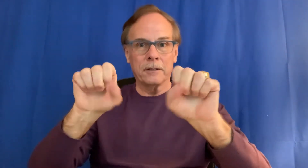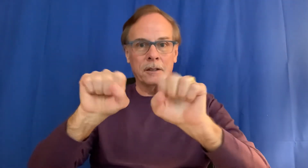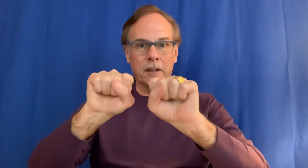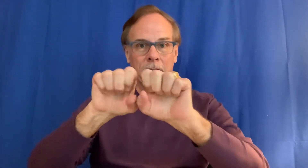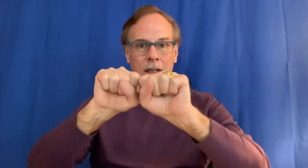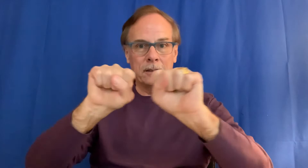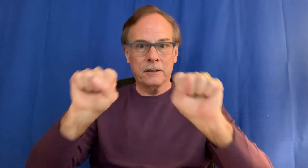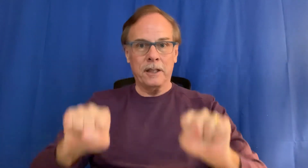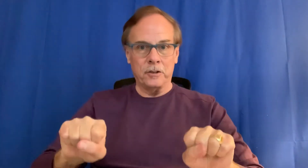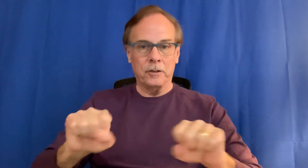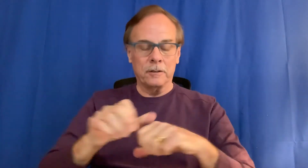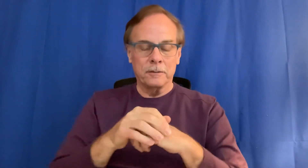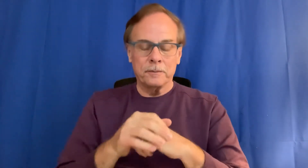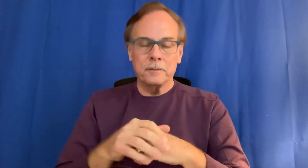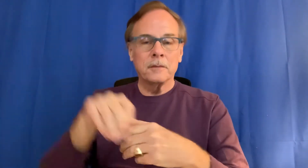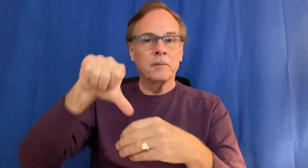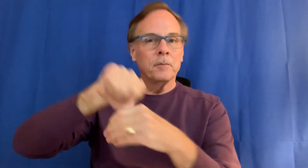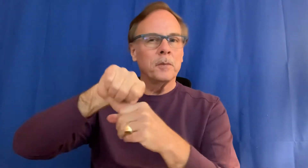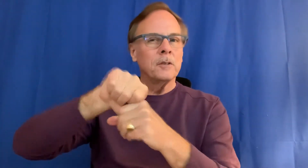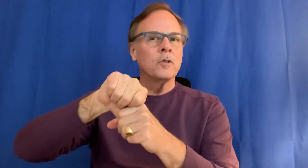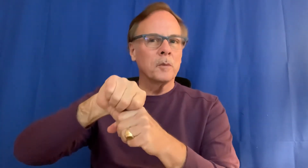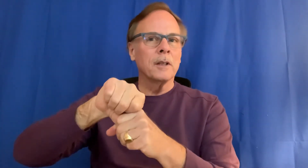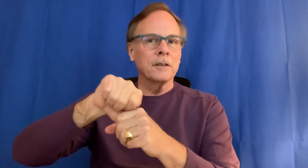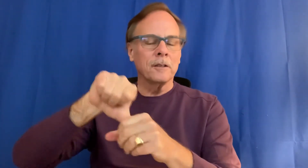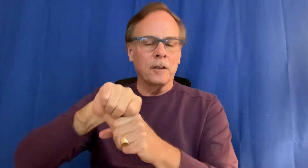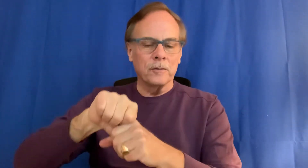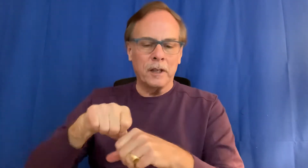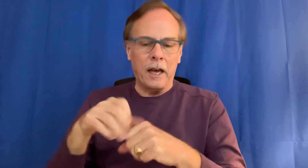like that, station. But normally that's enough, gas.